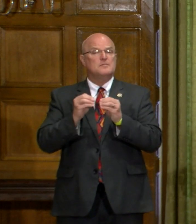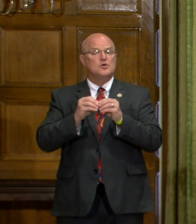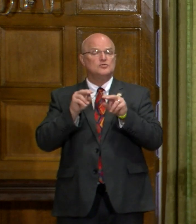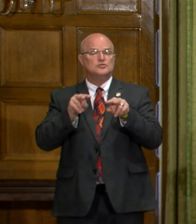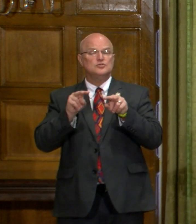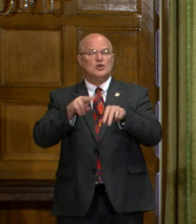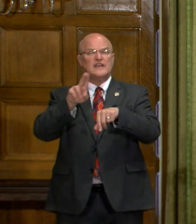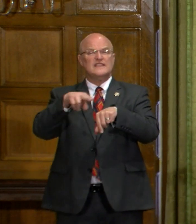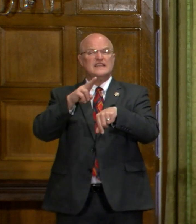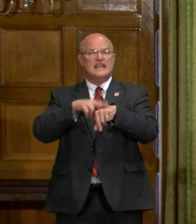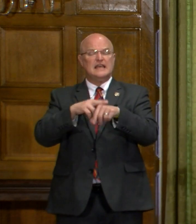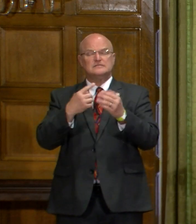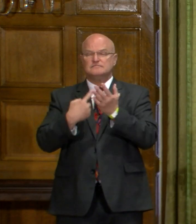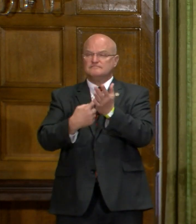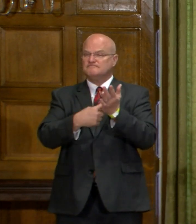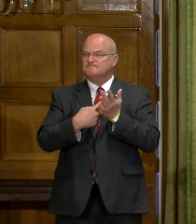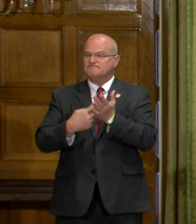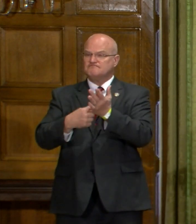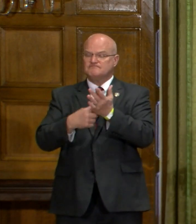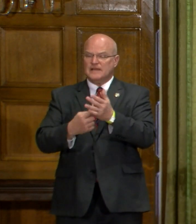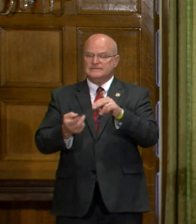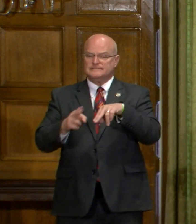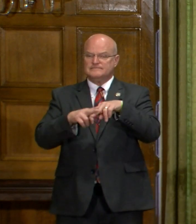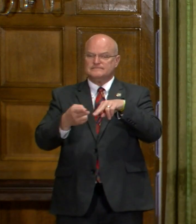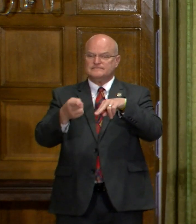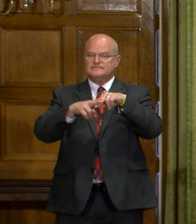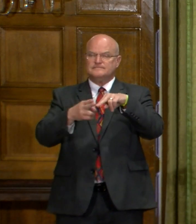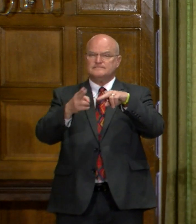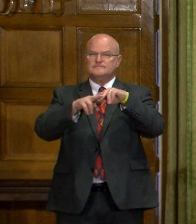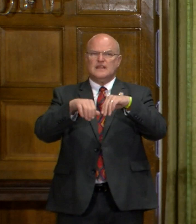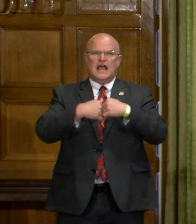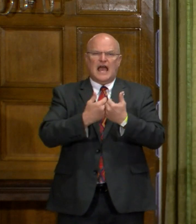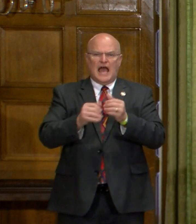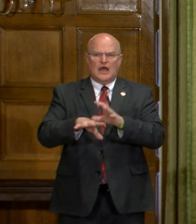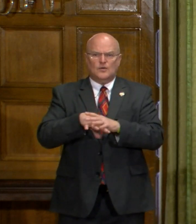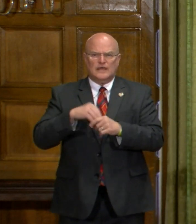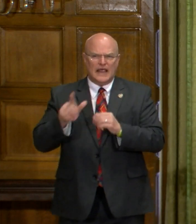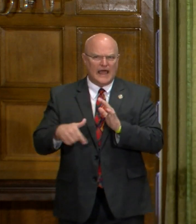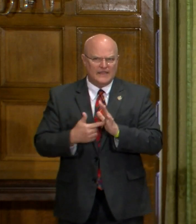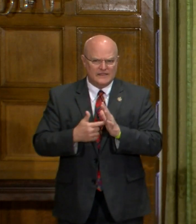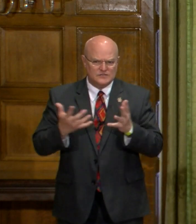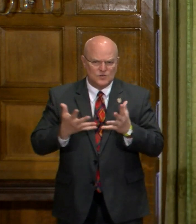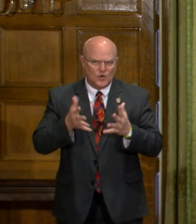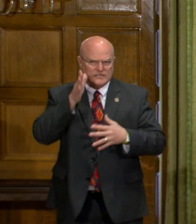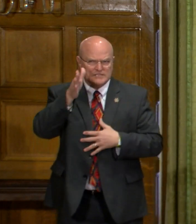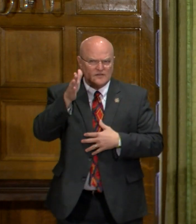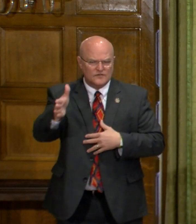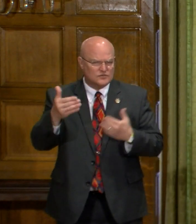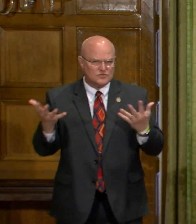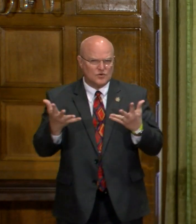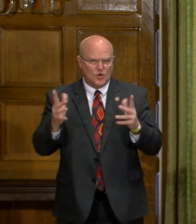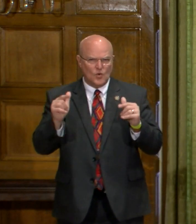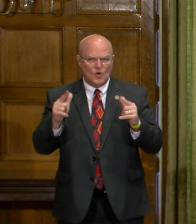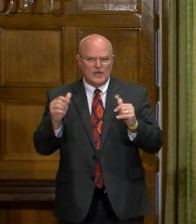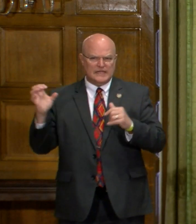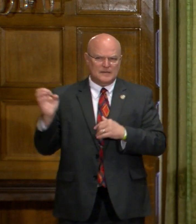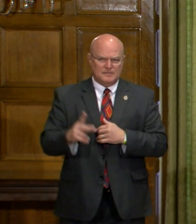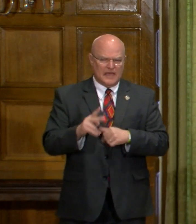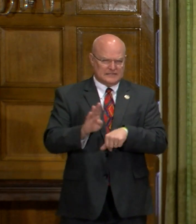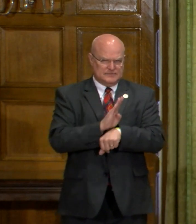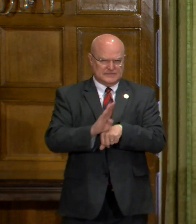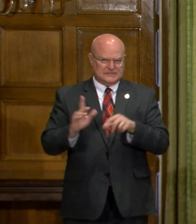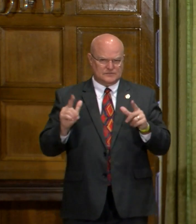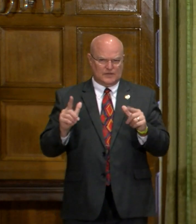look and the national debate continues to increase about how do we get out of this, what's our future hold, when are we going to be able to get back